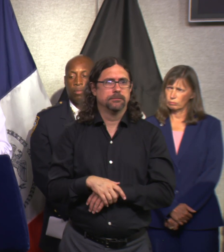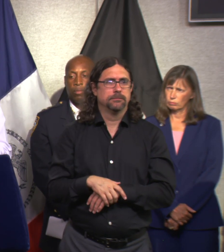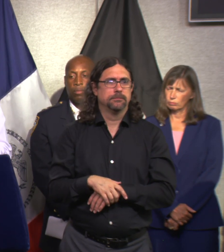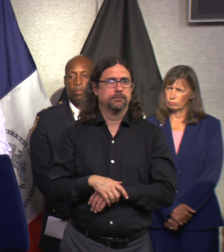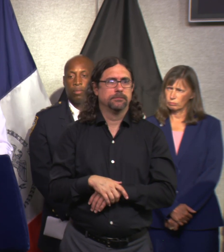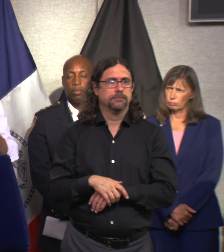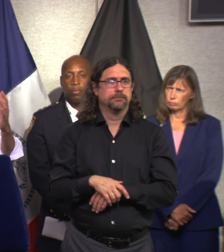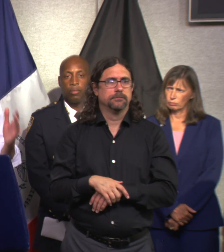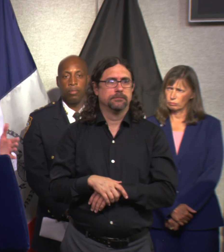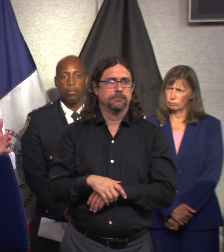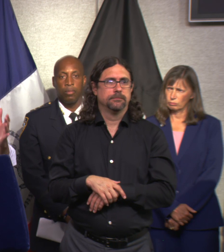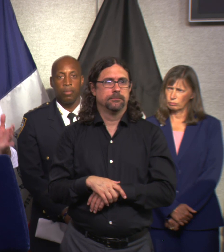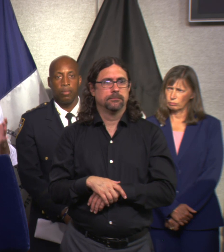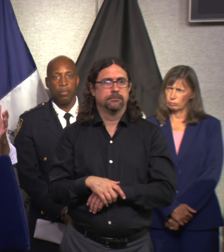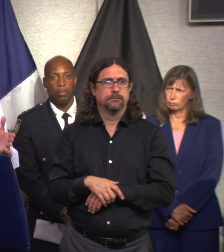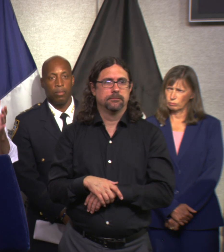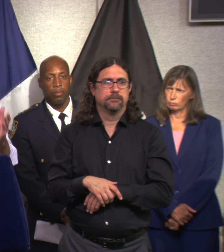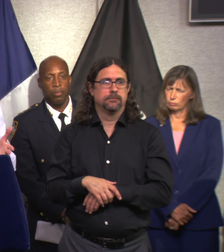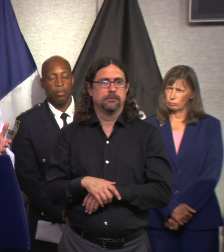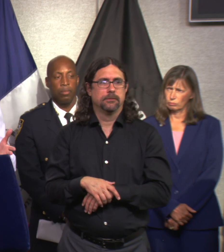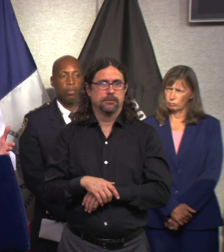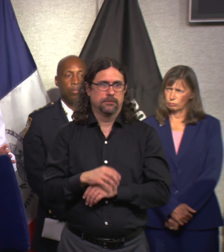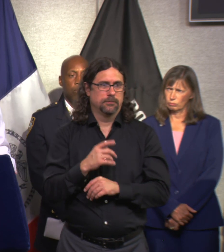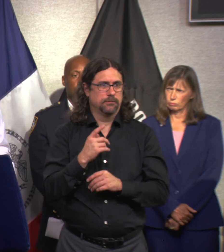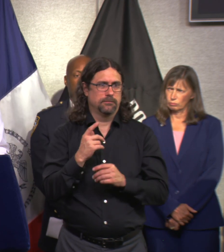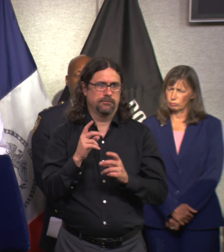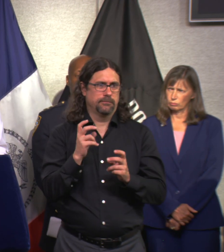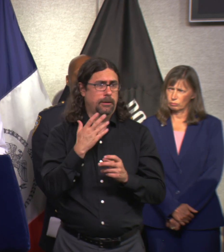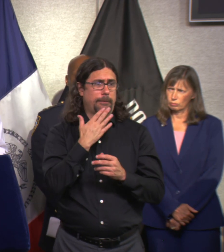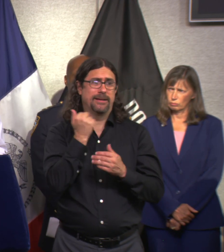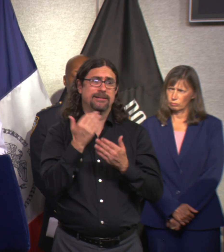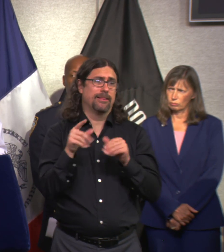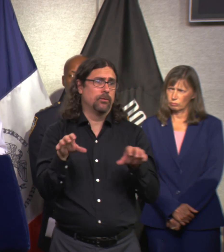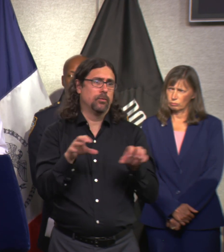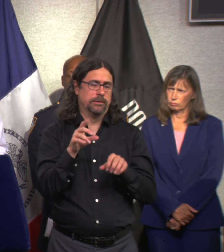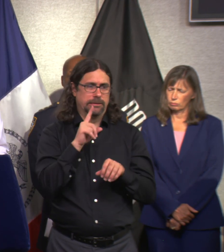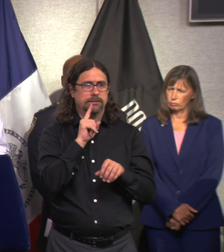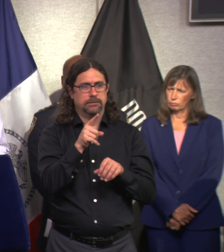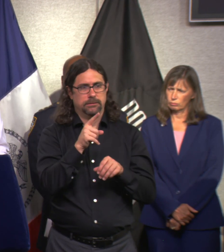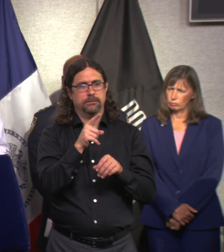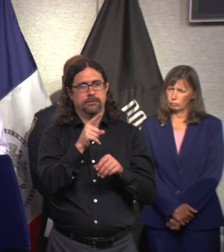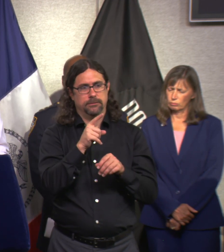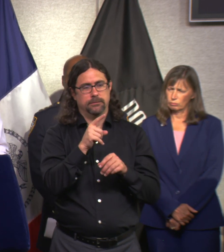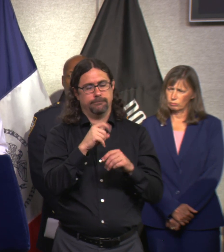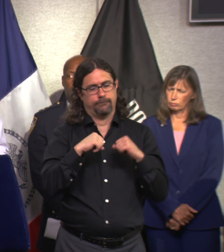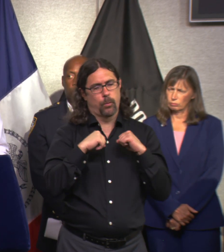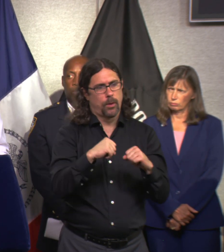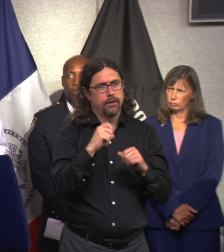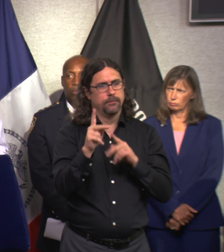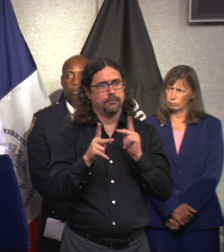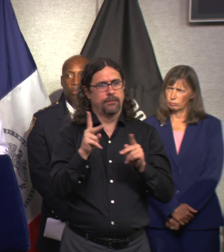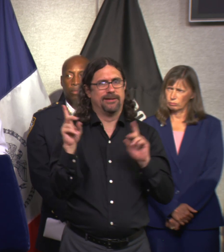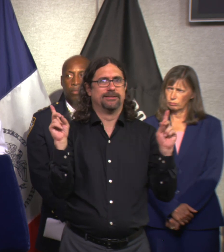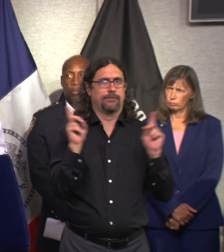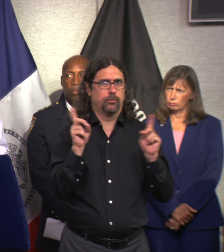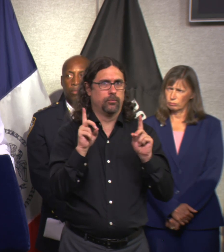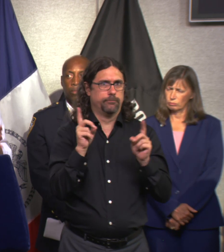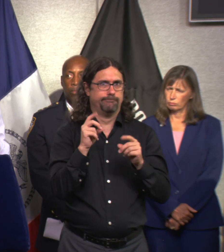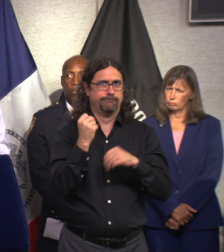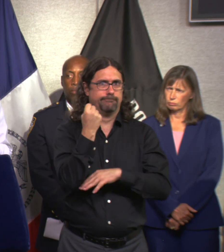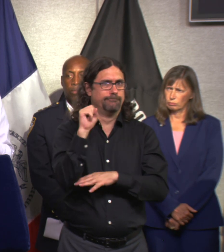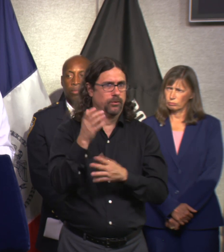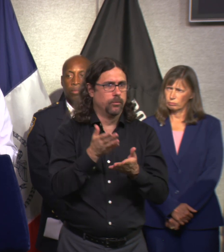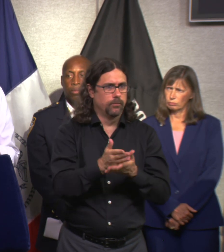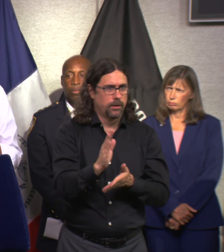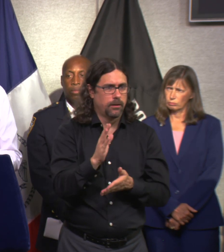people's democratic rights while also keeping peace and keeping order. So we will absolutely do that. I'm not going to venture personal opinions. This